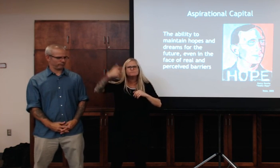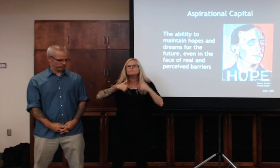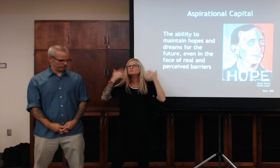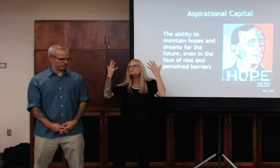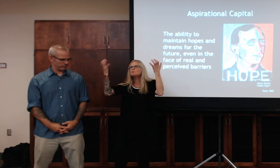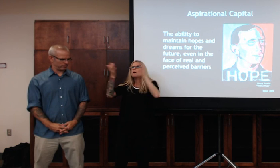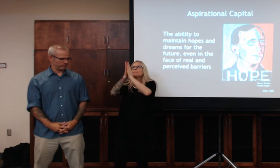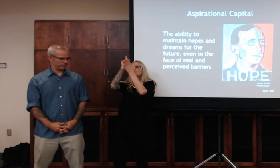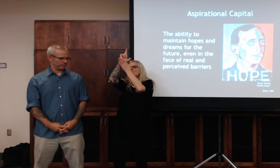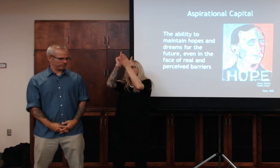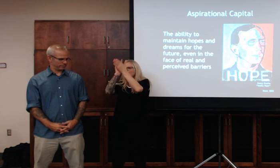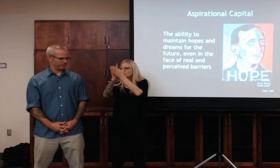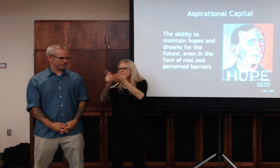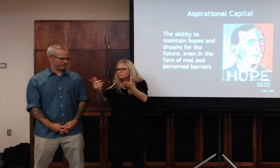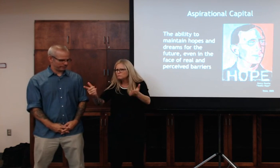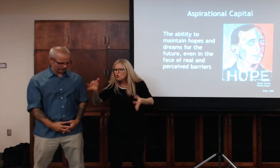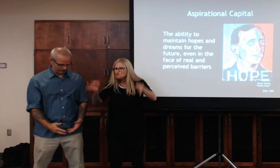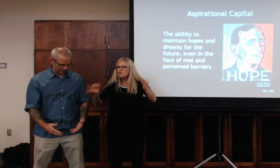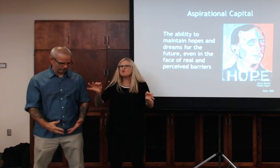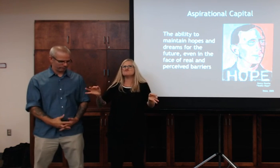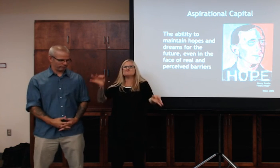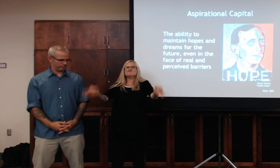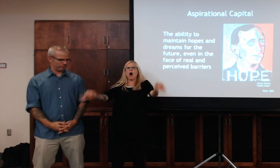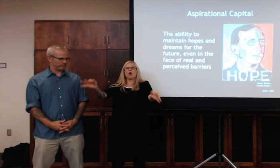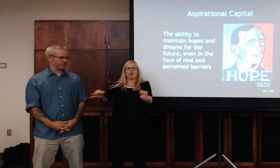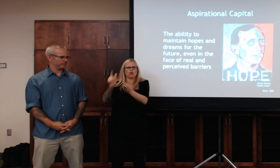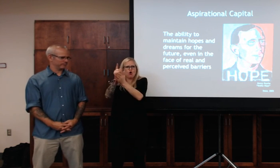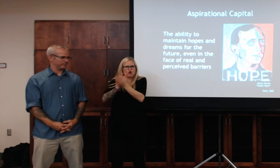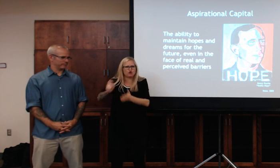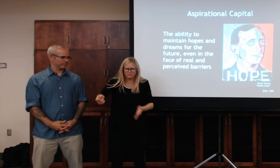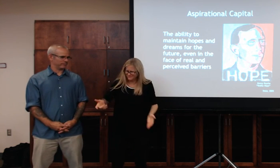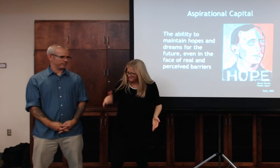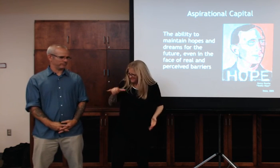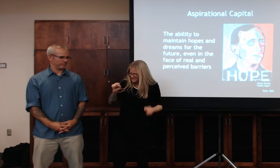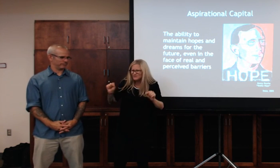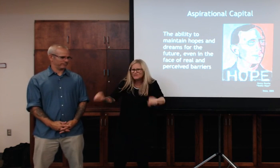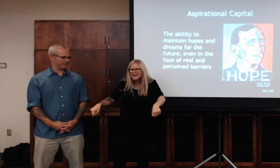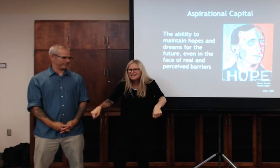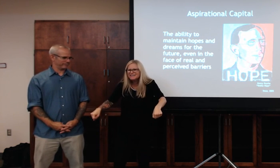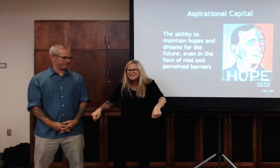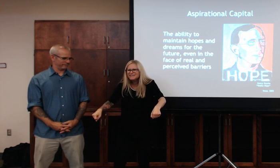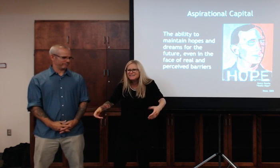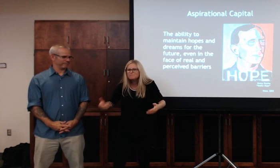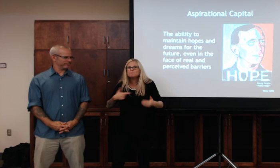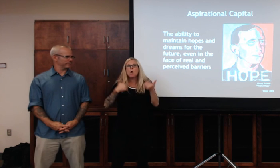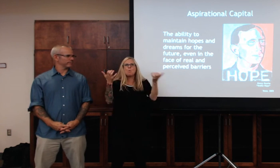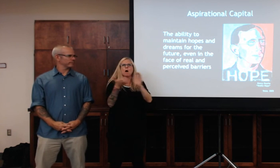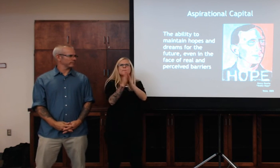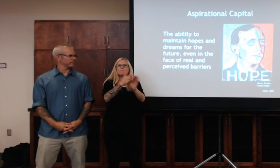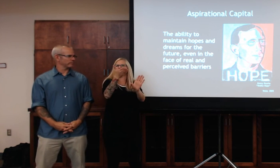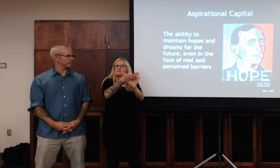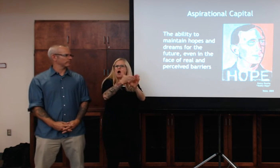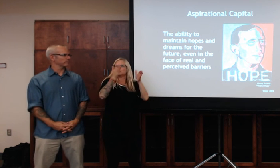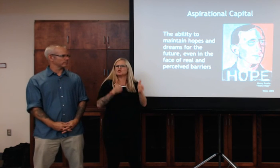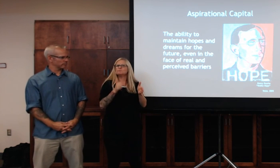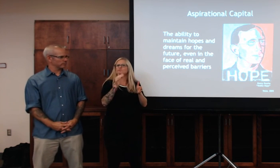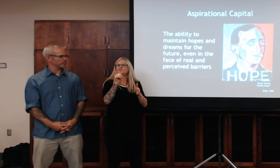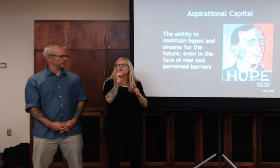dreams. If they want to be an attorney, if they want to be a trial lawyer, fantastic, you absolutely can. They want to be a psychologist in